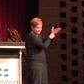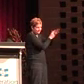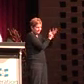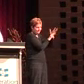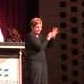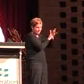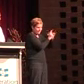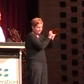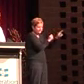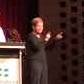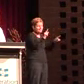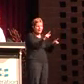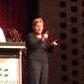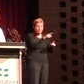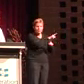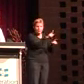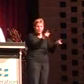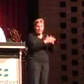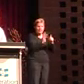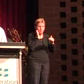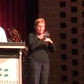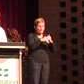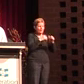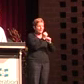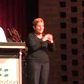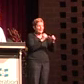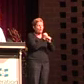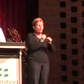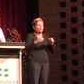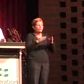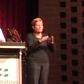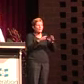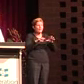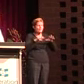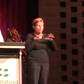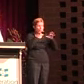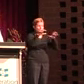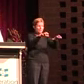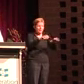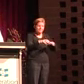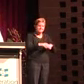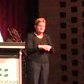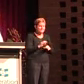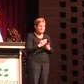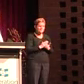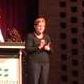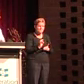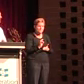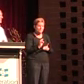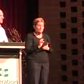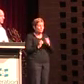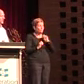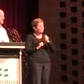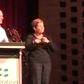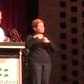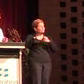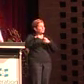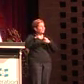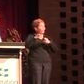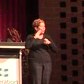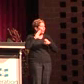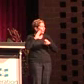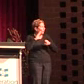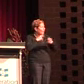the Glenelg River monster. Now, there's been lots of old-timer stories, particularly from anglers, that have gone down the river